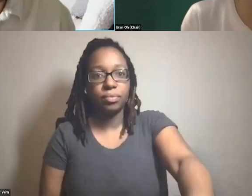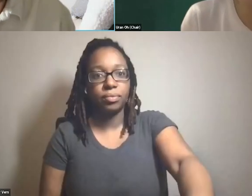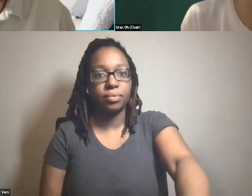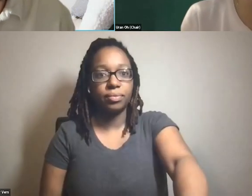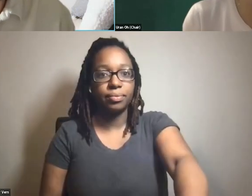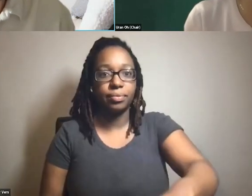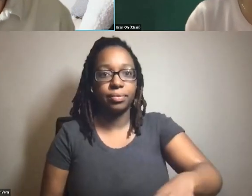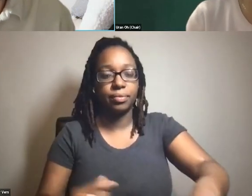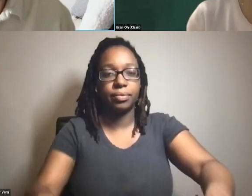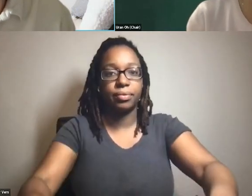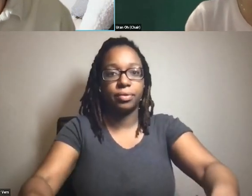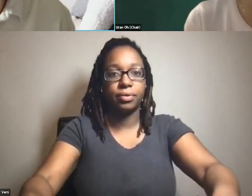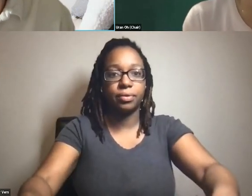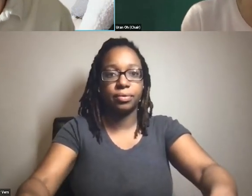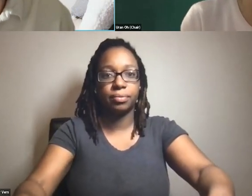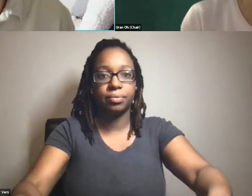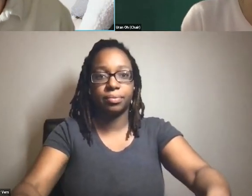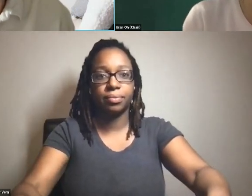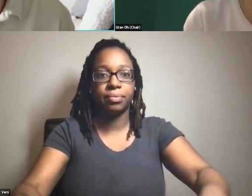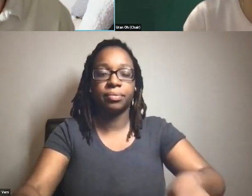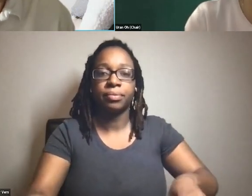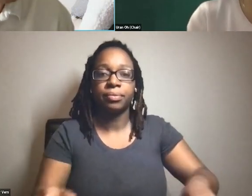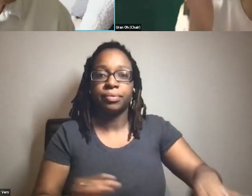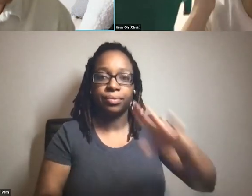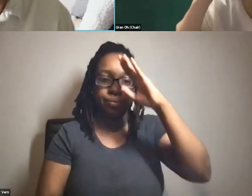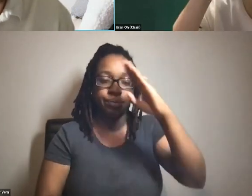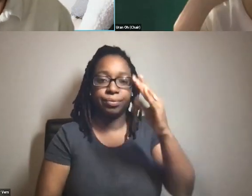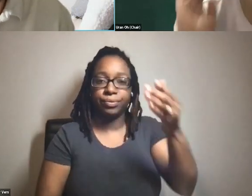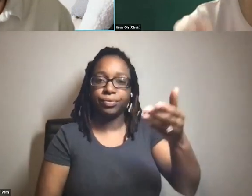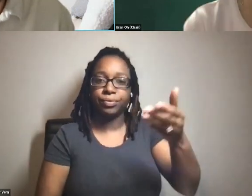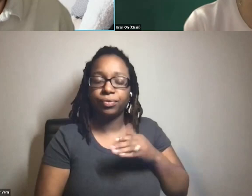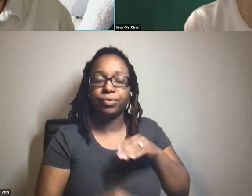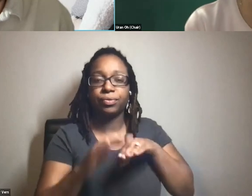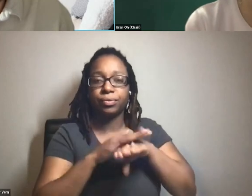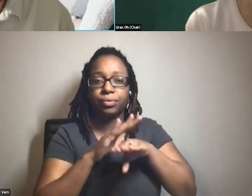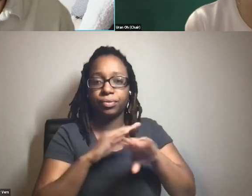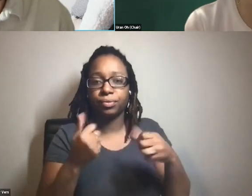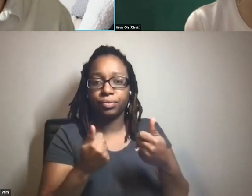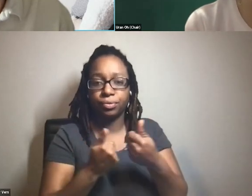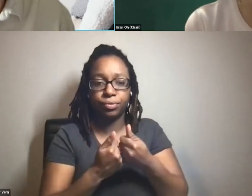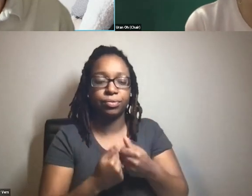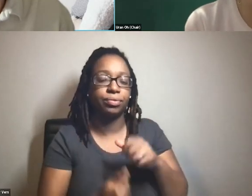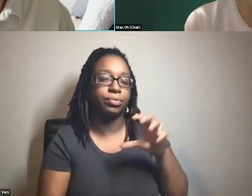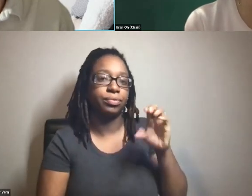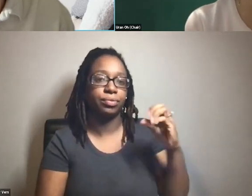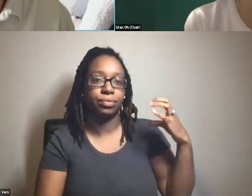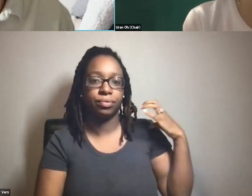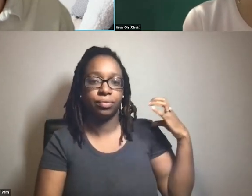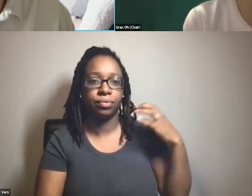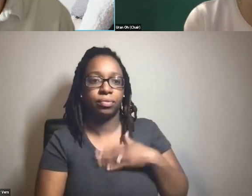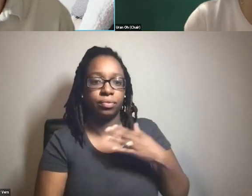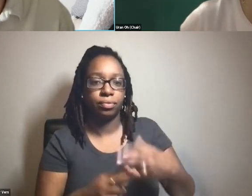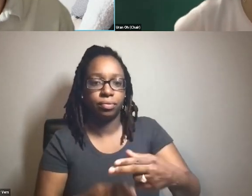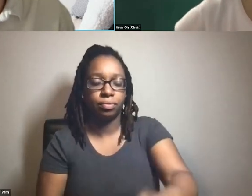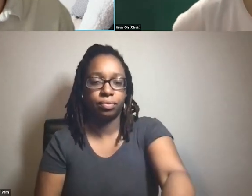Welcome to the Accessibility Challenge session, and I'm one of the co-chairs of this session. My name is Yuran Oh,